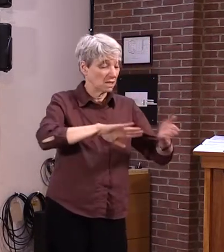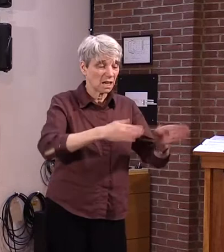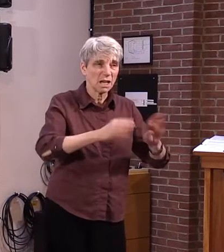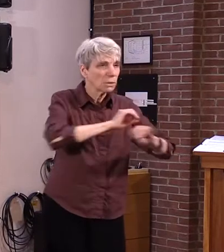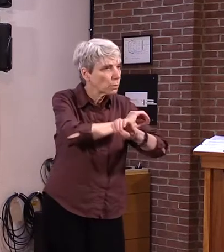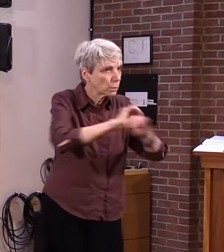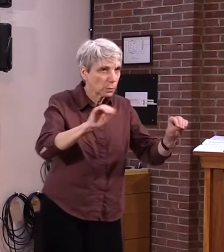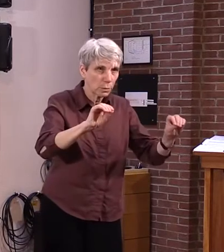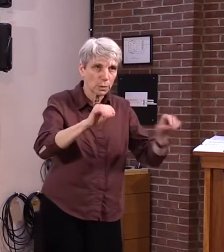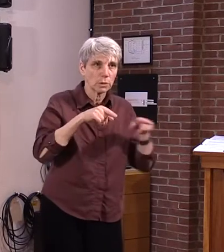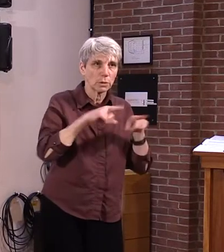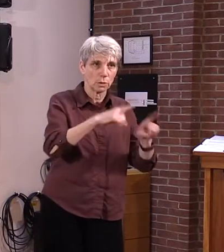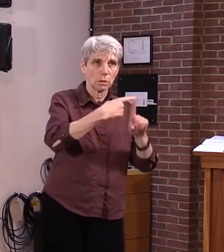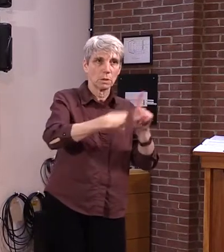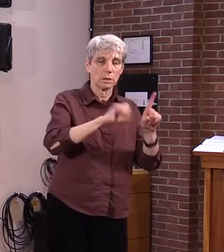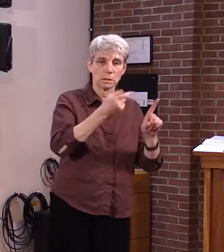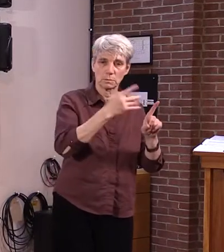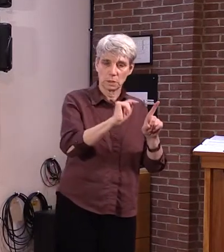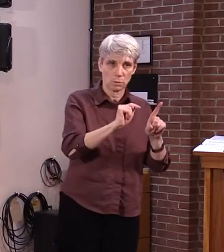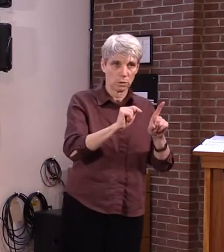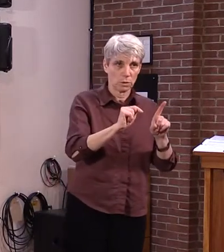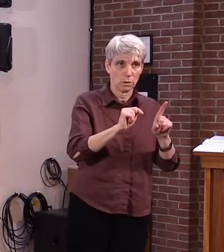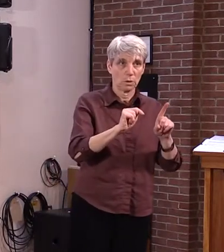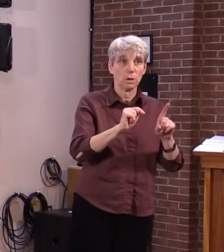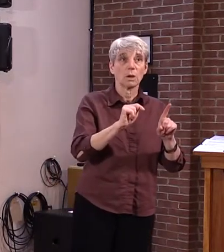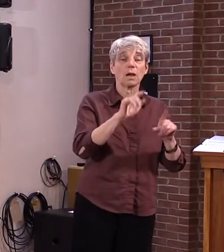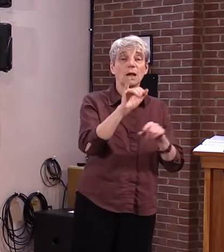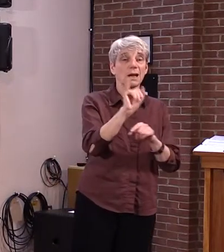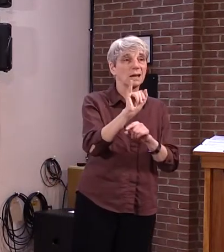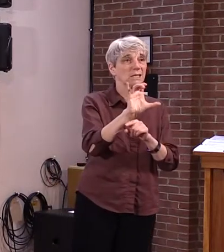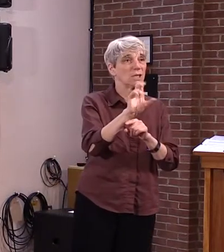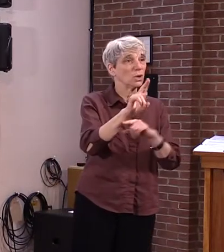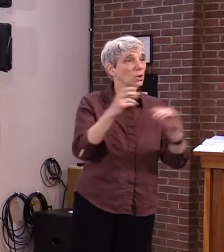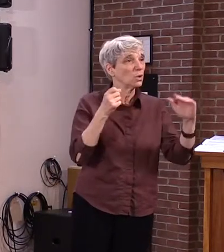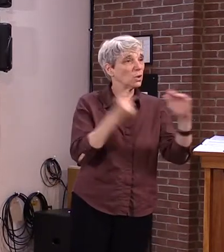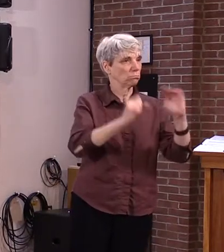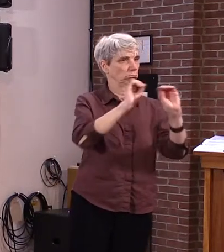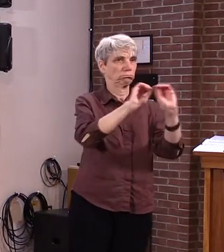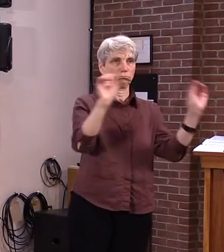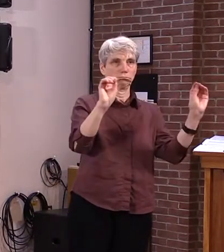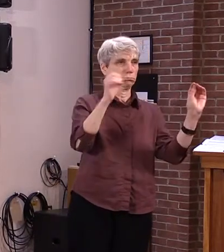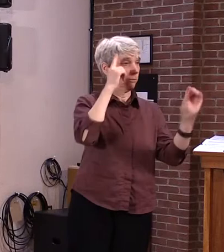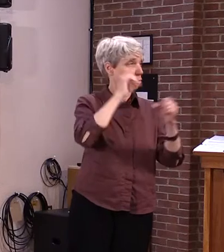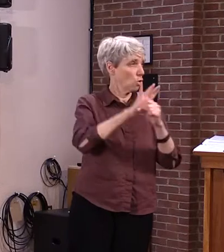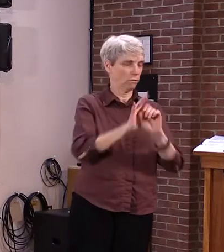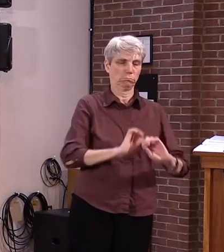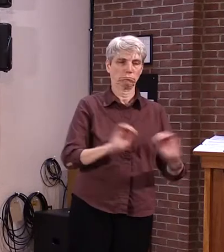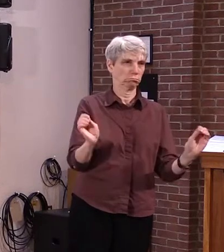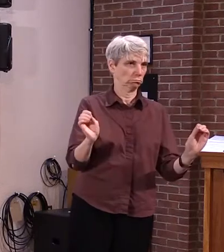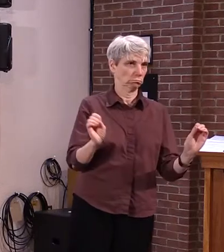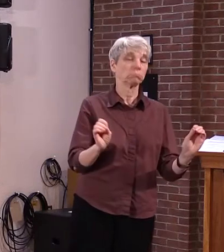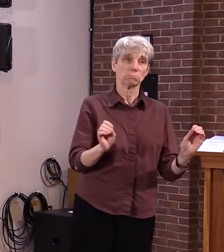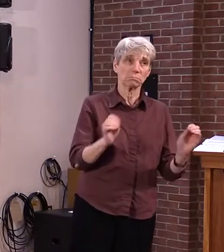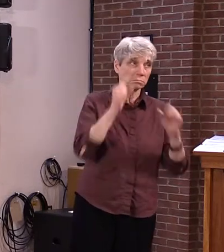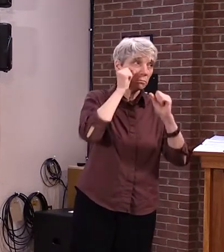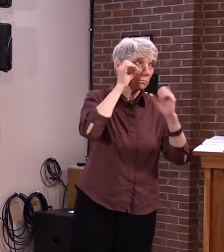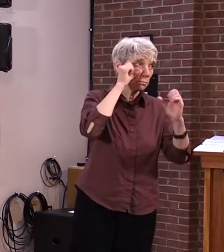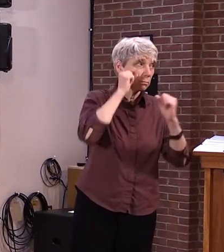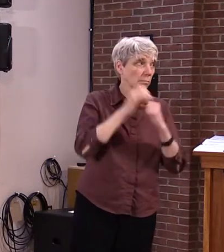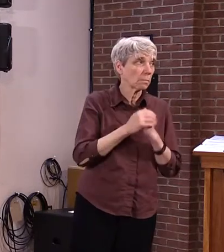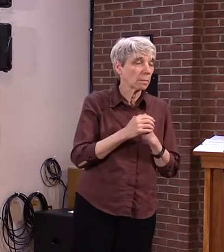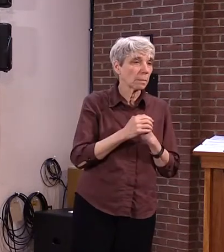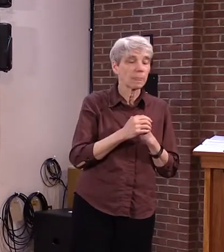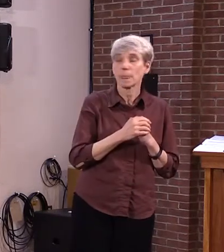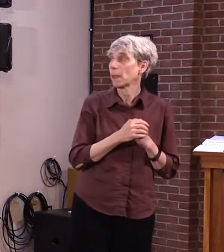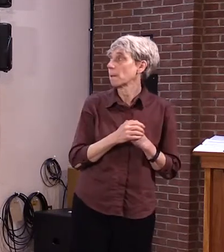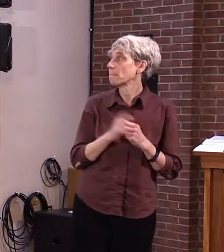in the month of September. We didn't even have anybody in the ICU in the month of September, which is pretty remarkable as well. When we go